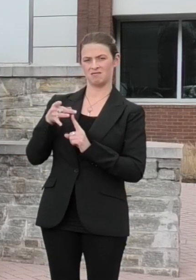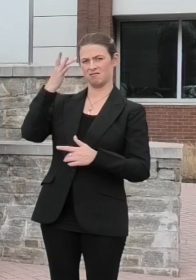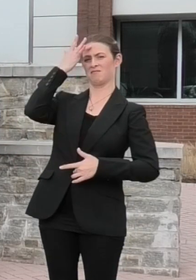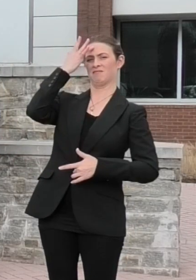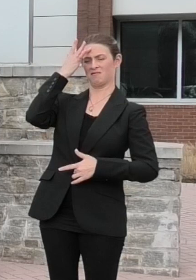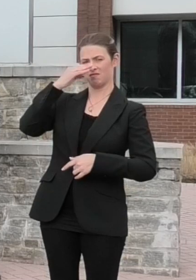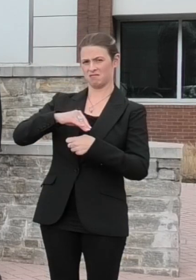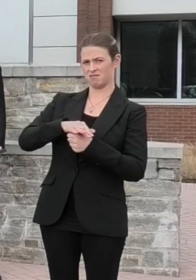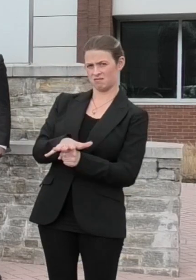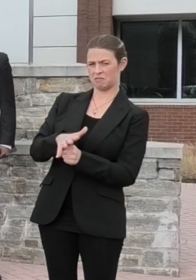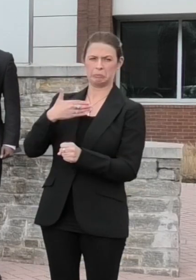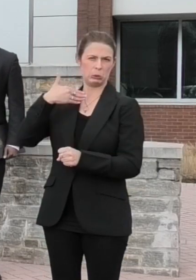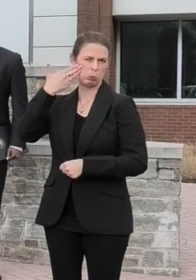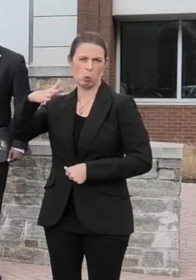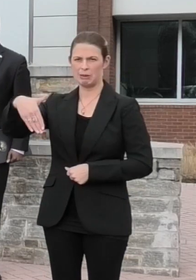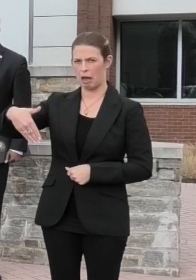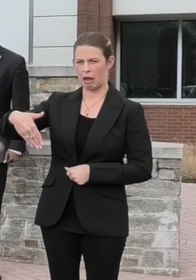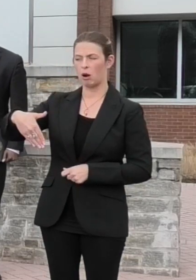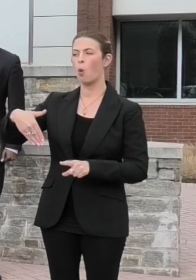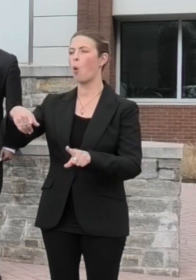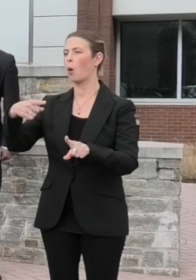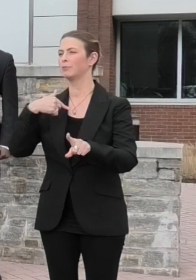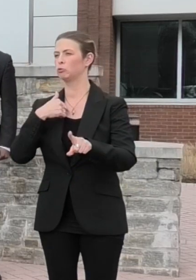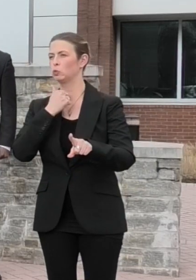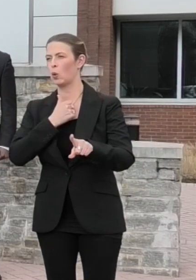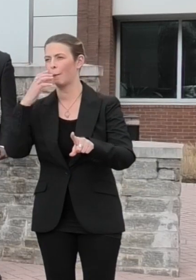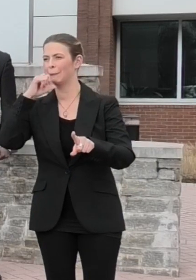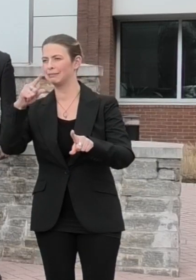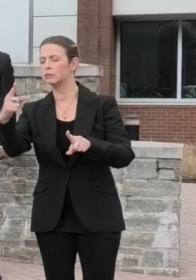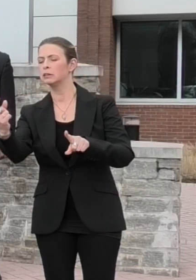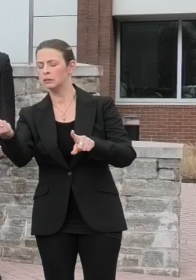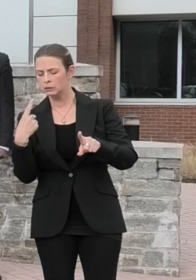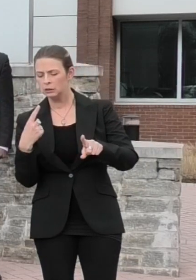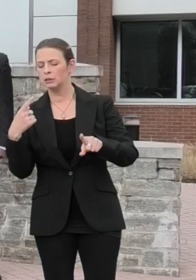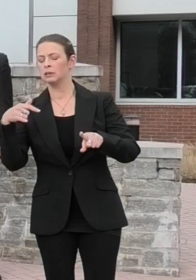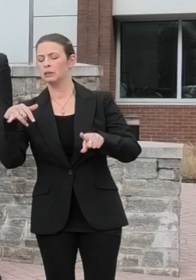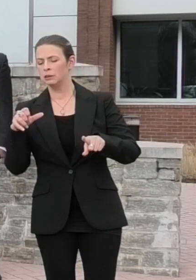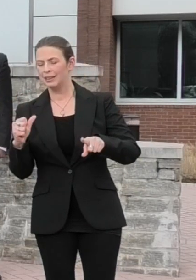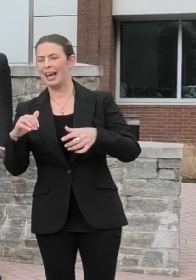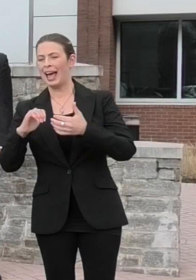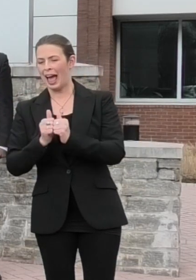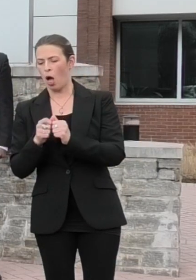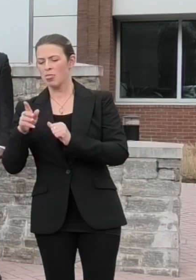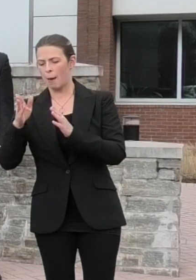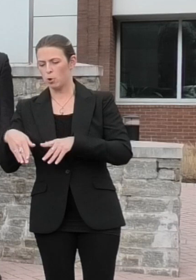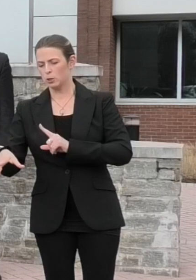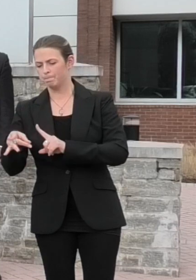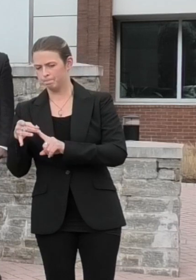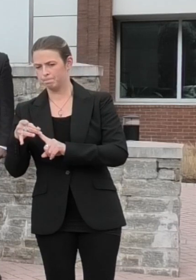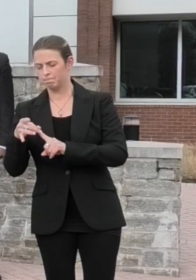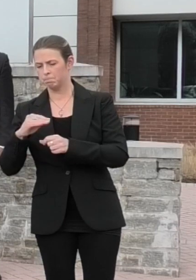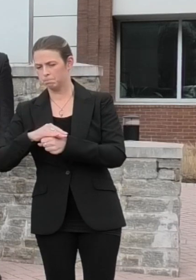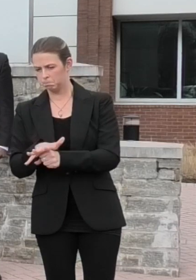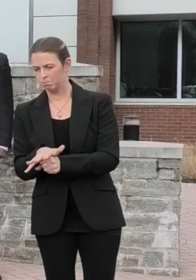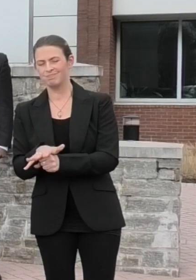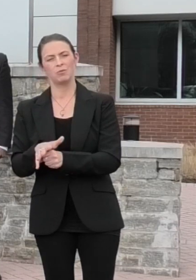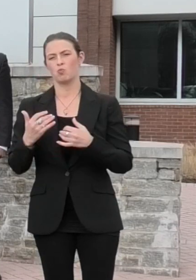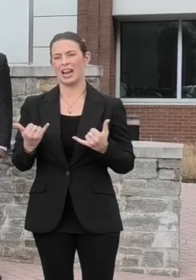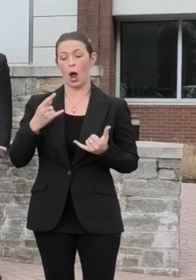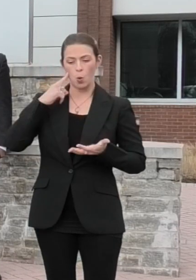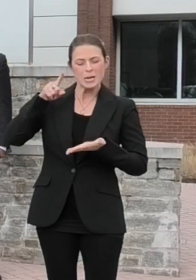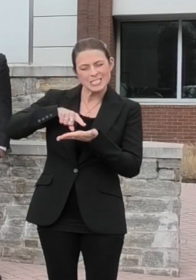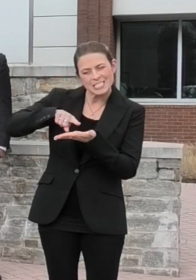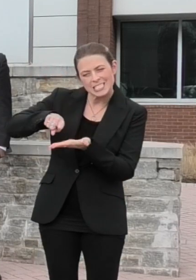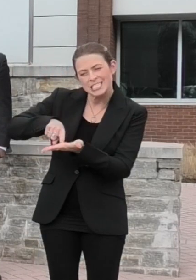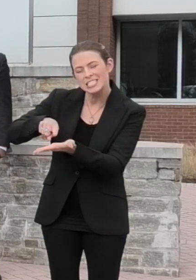sorry. The question was, have we been able to determine how this person acquired COVID-19? And at this time, it's currently under